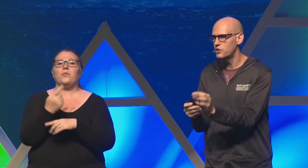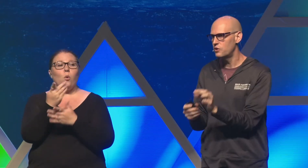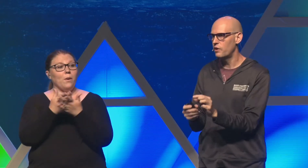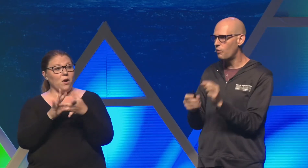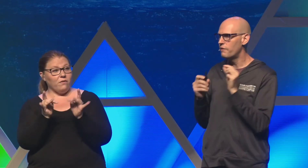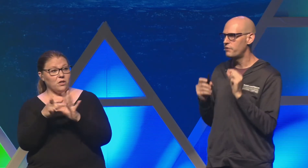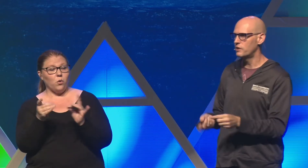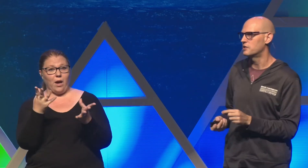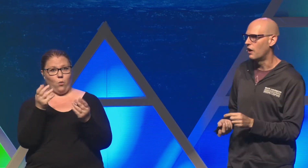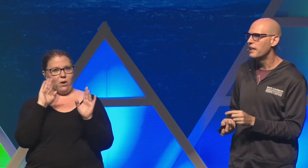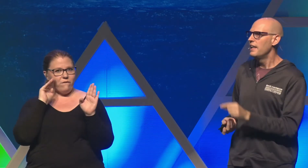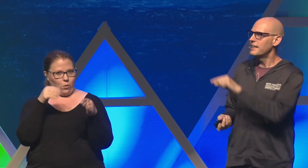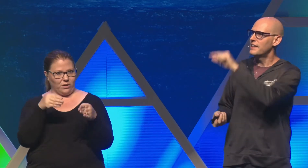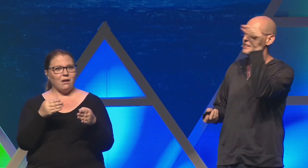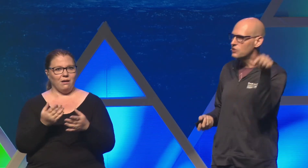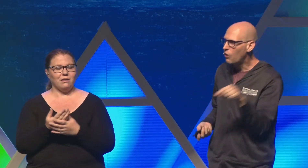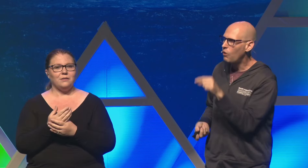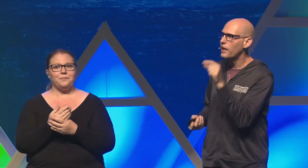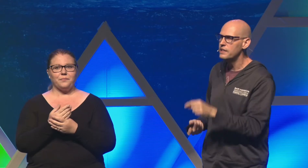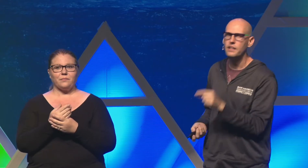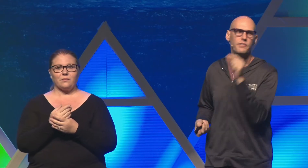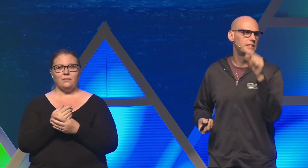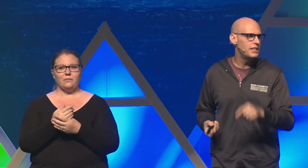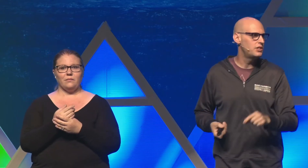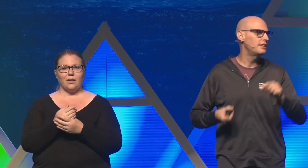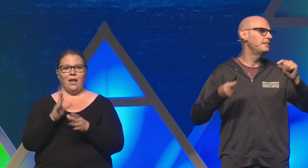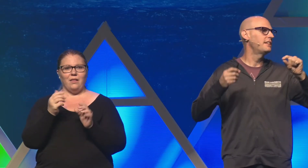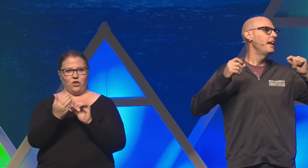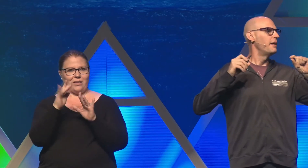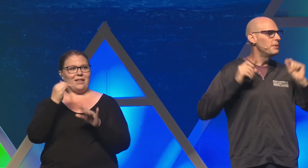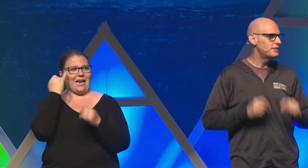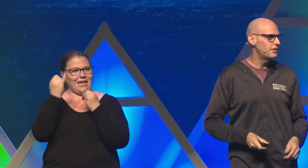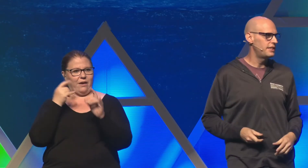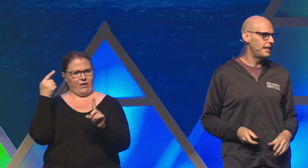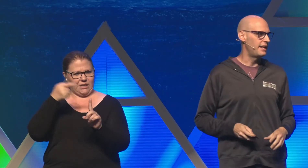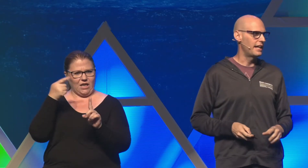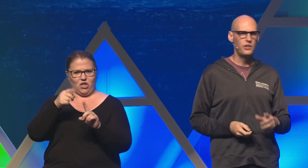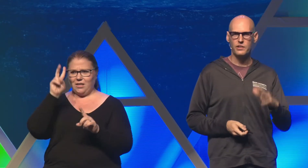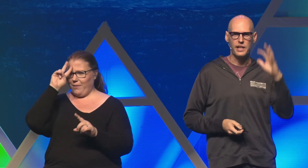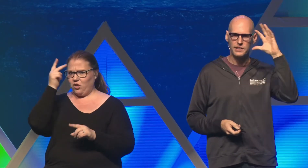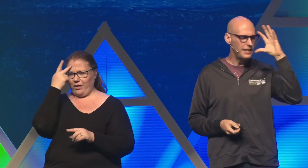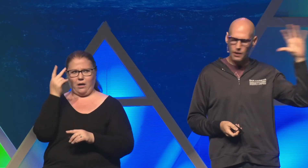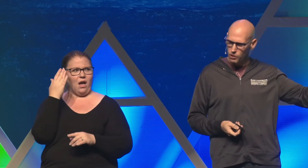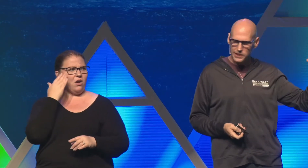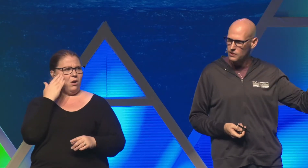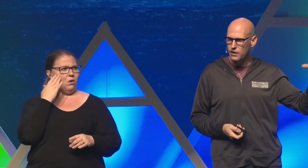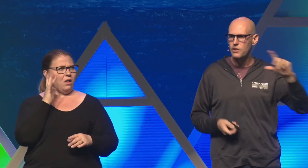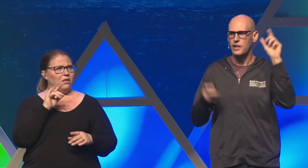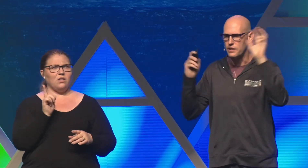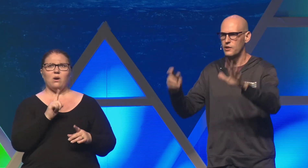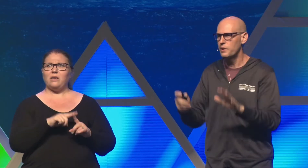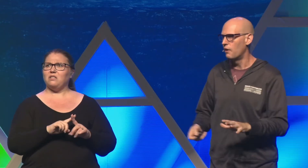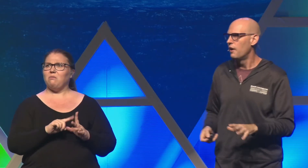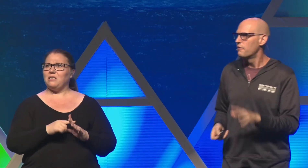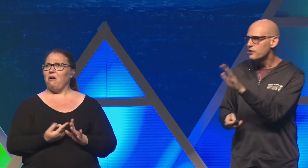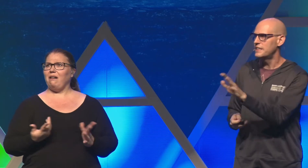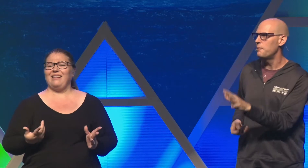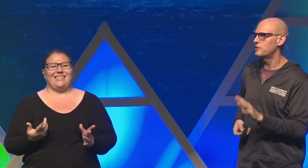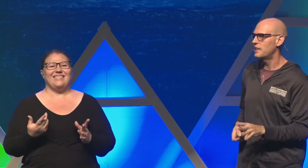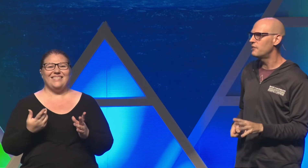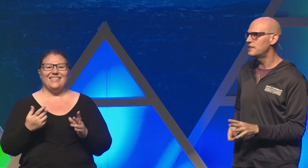part of the story I want to focus on that gets to this whole idea of intentions and misunderstanding. I know you're like, isn't that where we started? Okay, here we go.